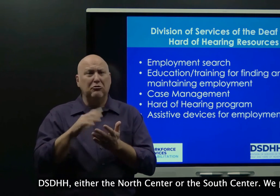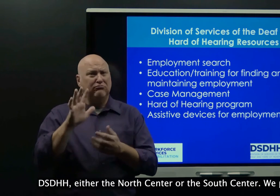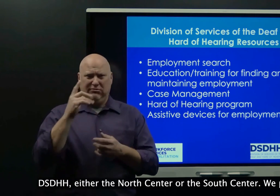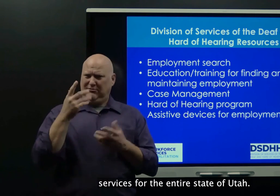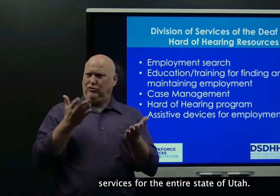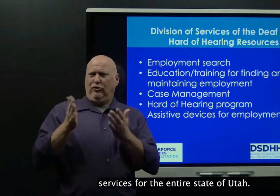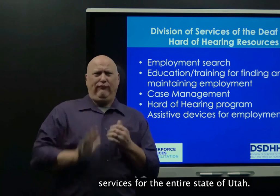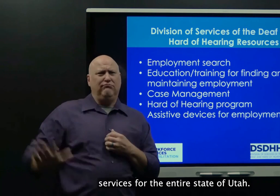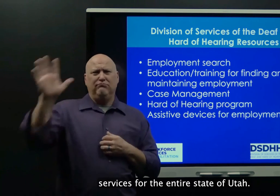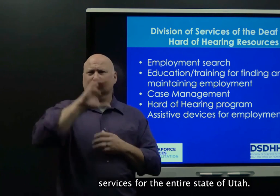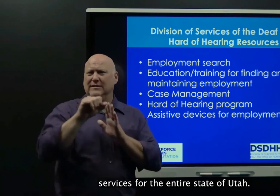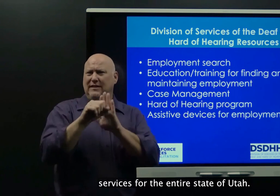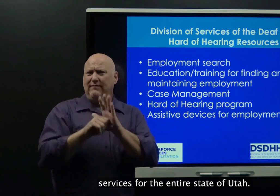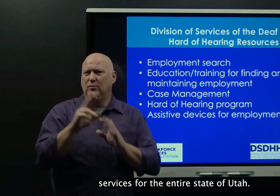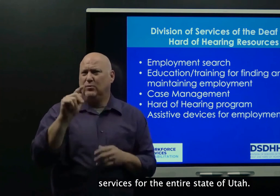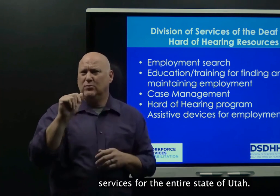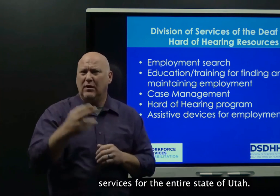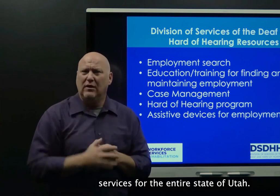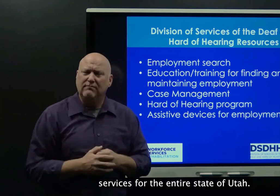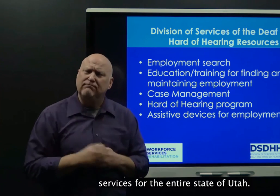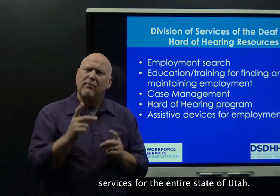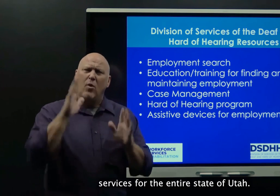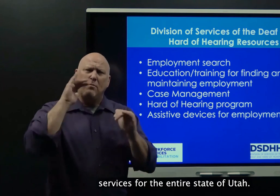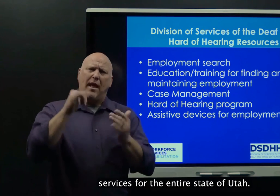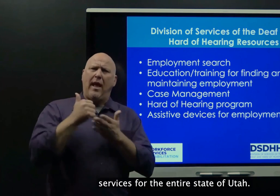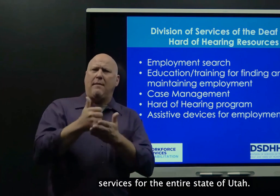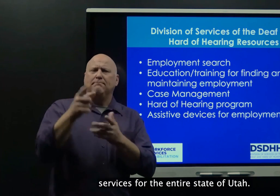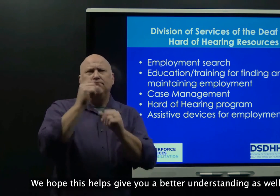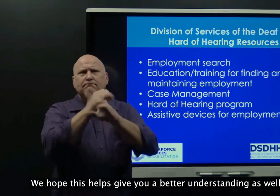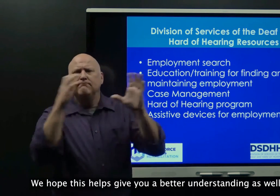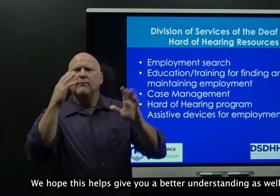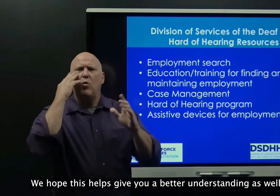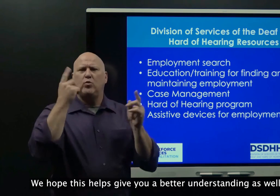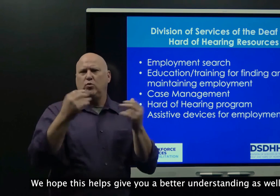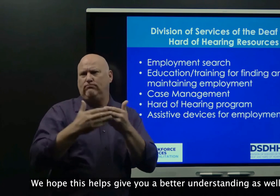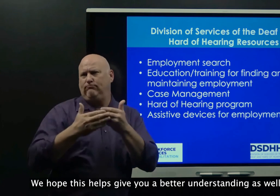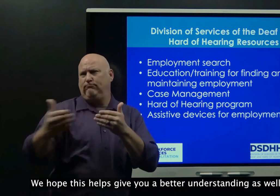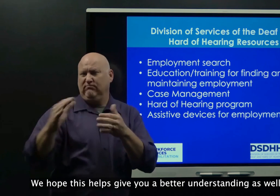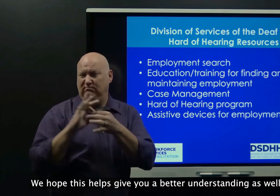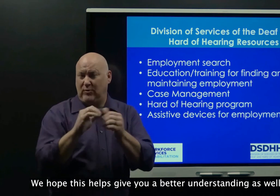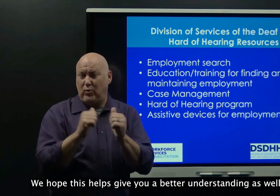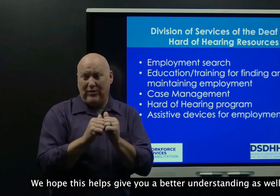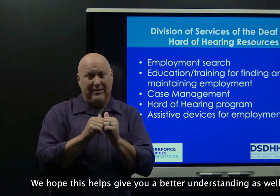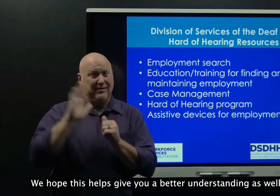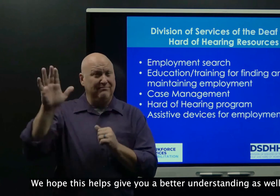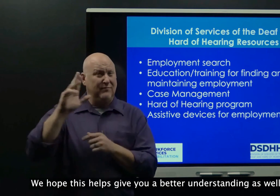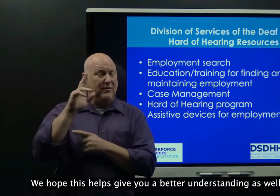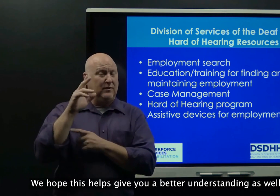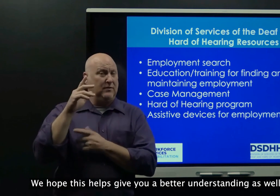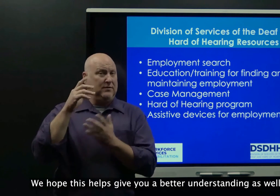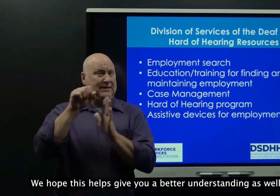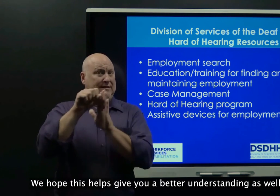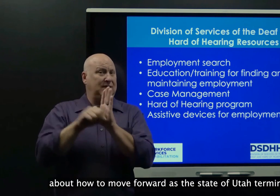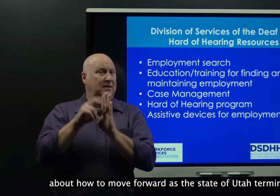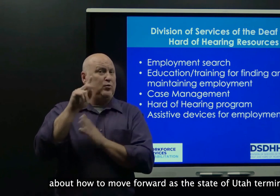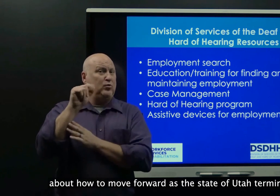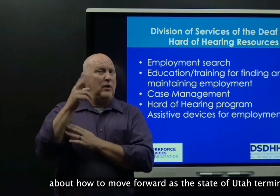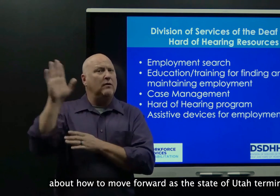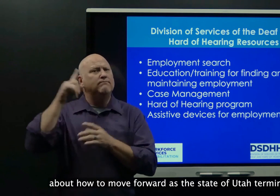provide services for the entire state of Utah. We hope this helps give you a better understanding as well as ideas about how to move forward